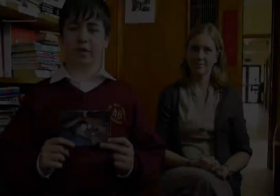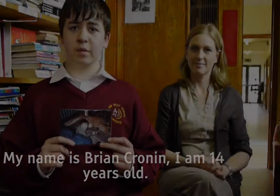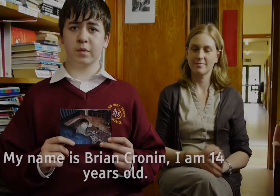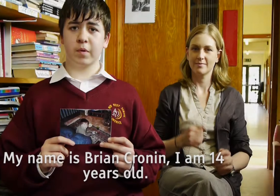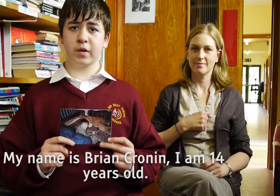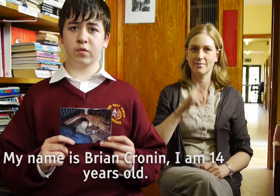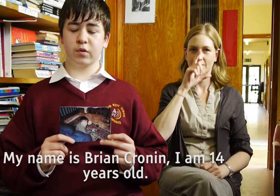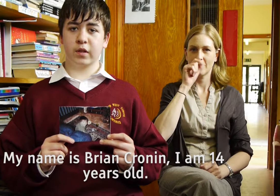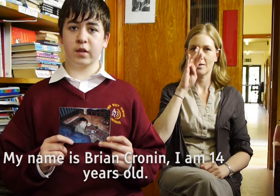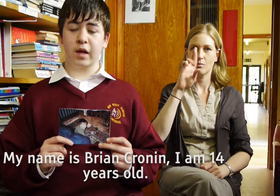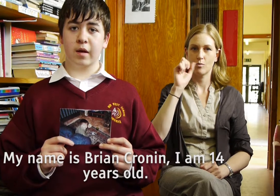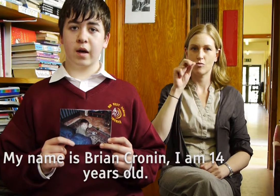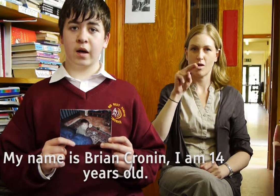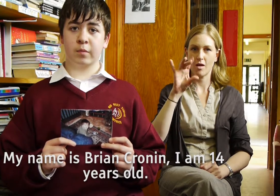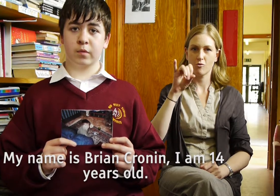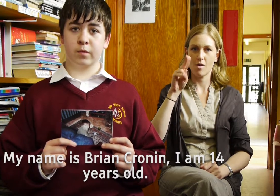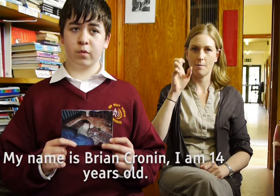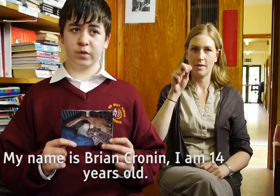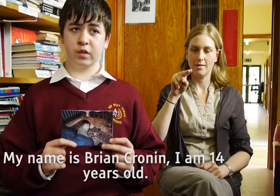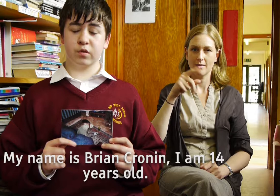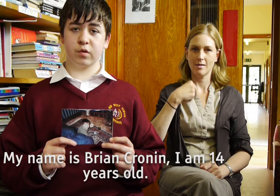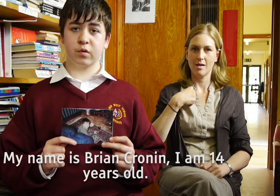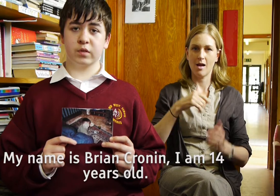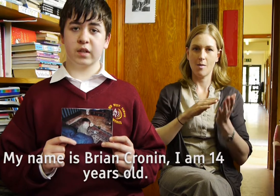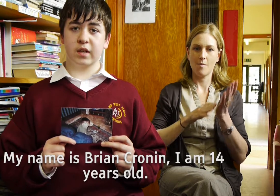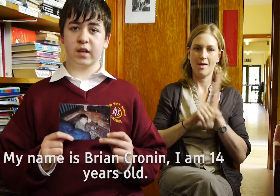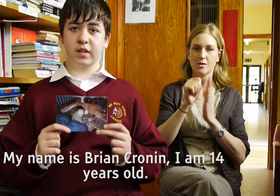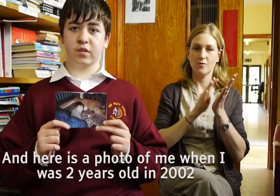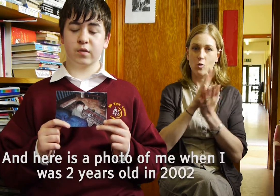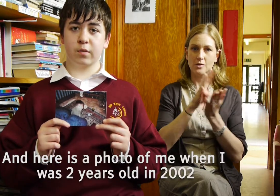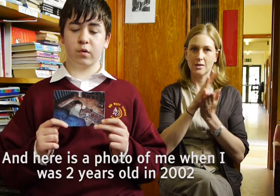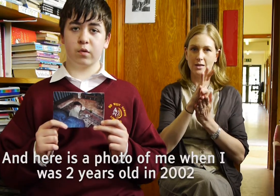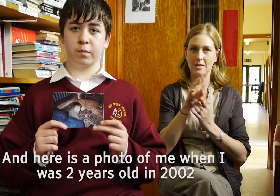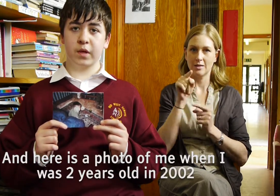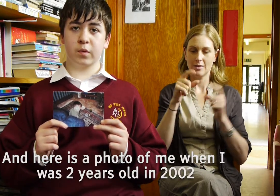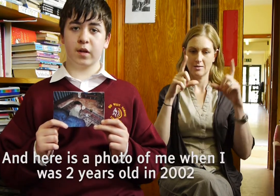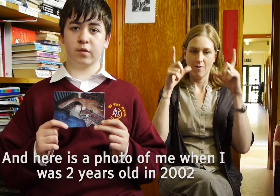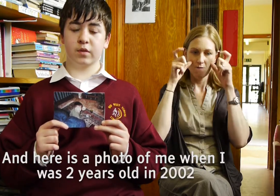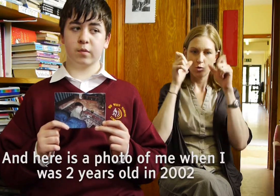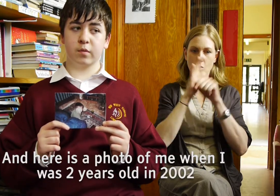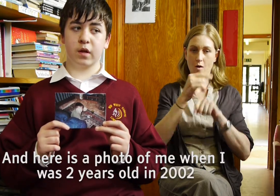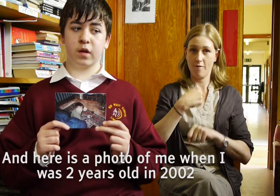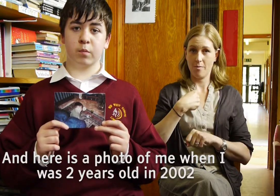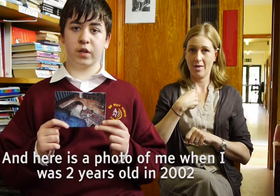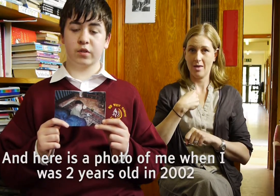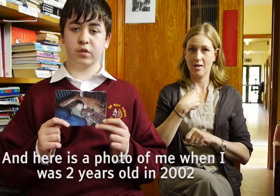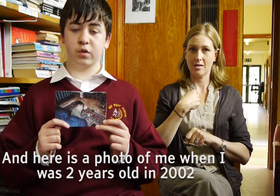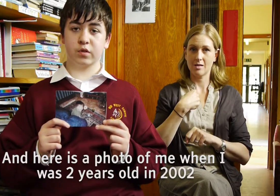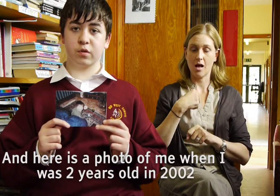My name is Brian Cronin. I'm 14 years old, and here's a photo of me when I was 2 years old